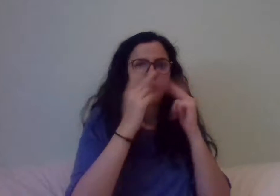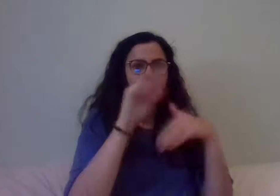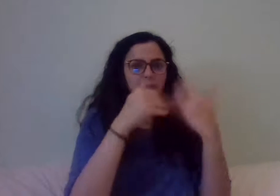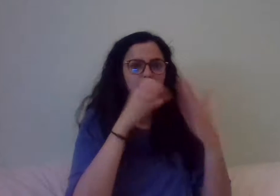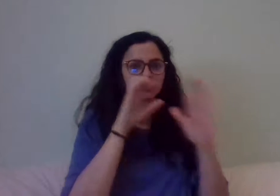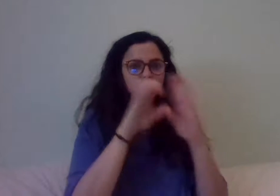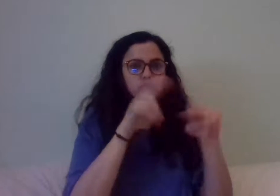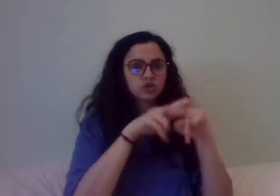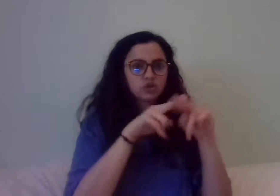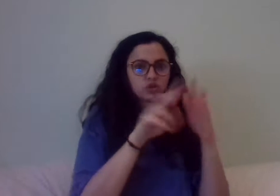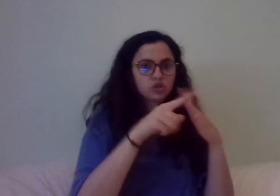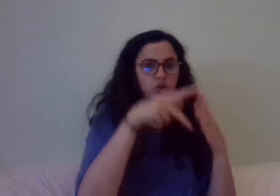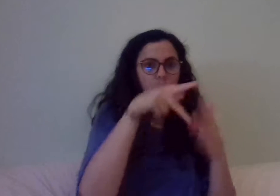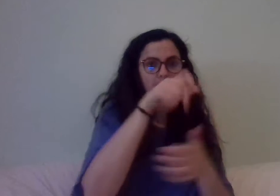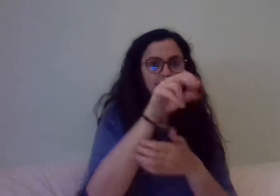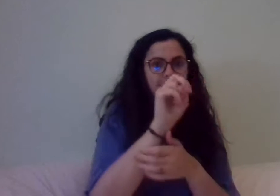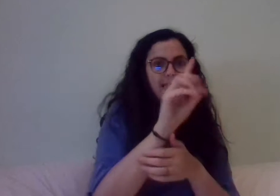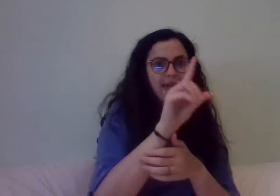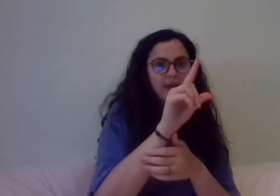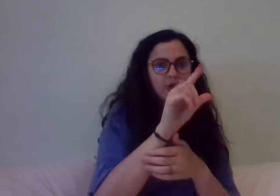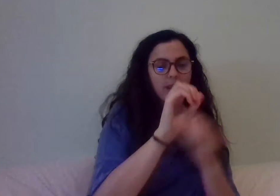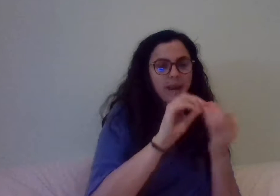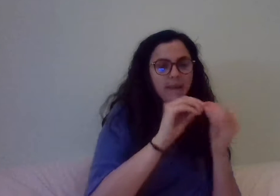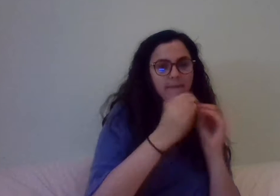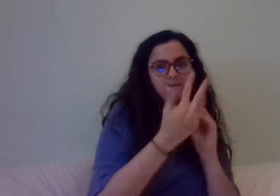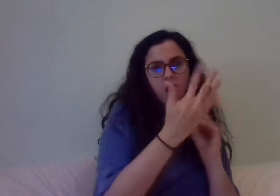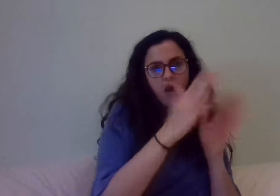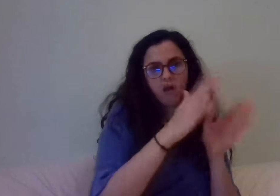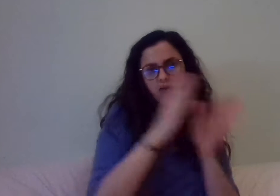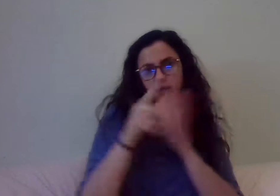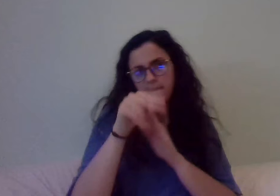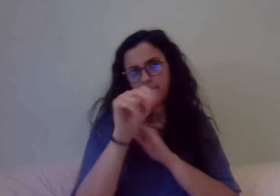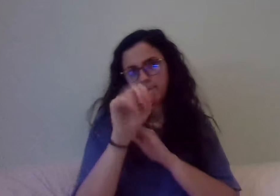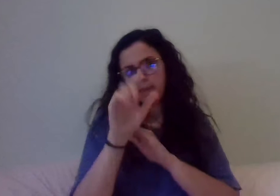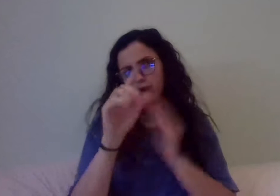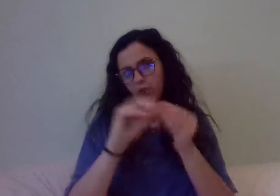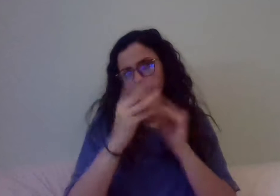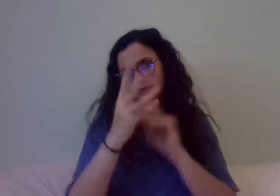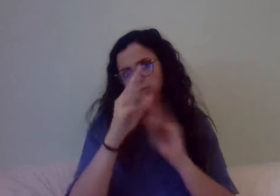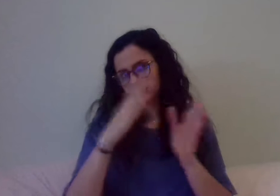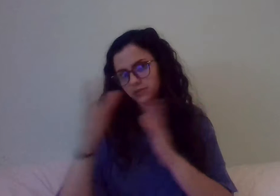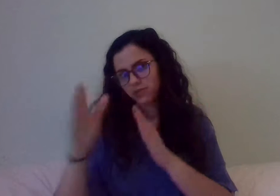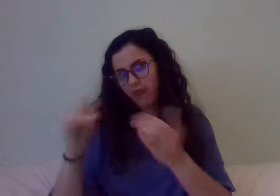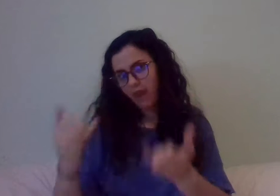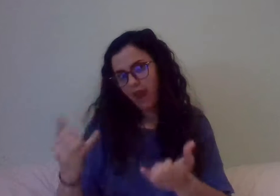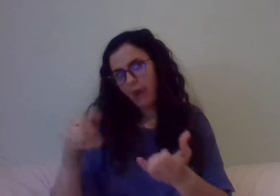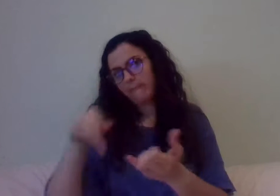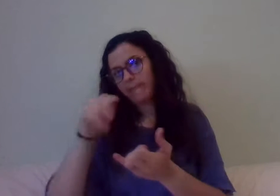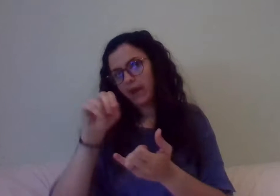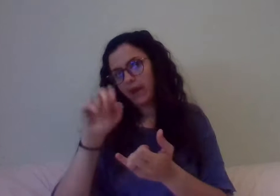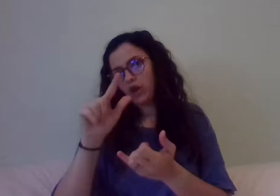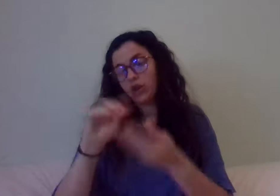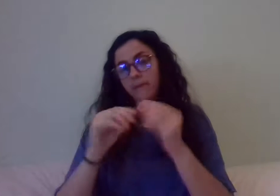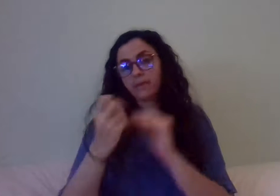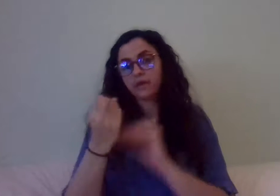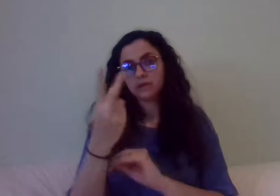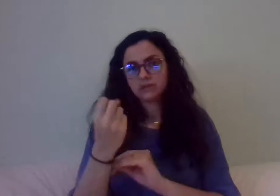then I jumped to panel number 6, and now we're in panel number 12. There is this constant sort of pulsation